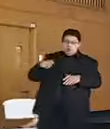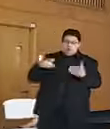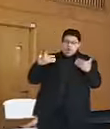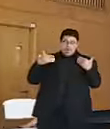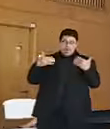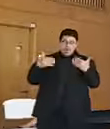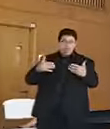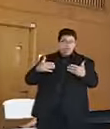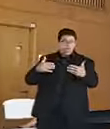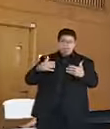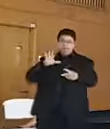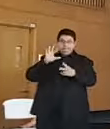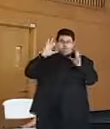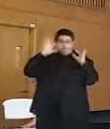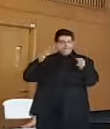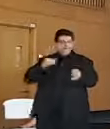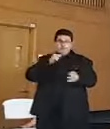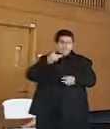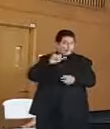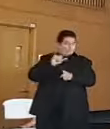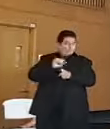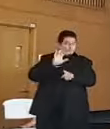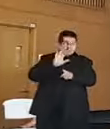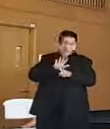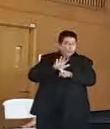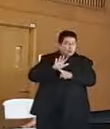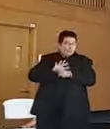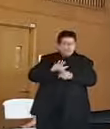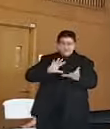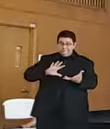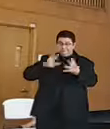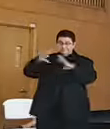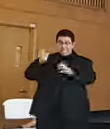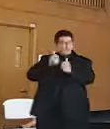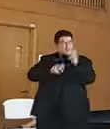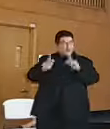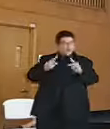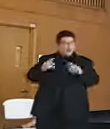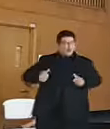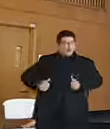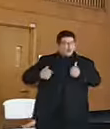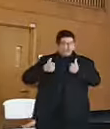are unpopular and are disruptive to everyone's lives. We will have to go backwards